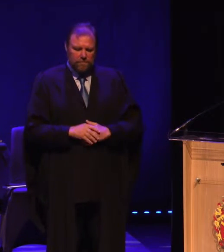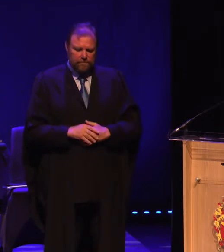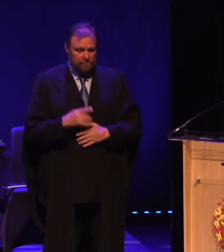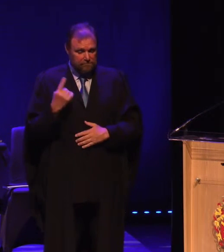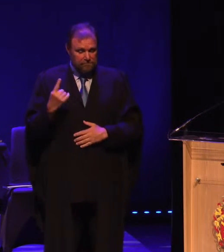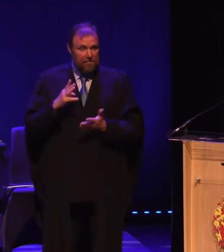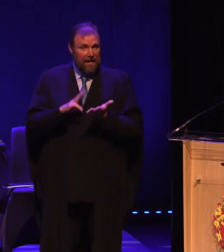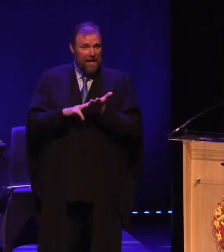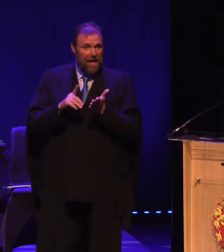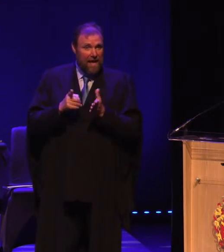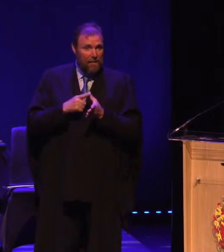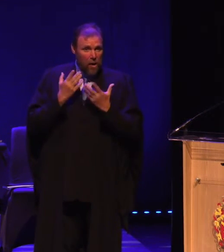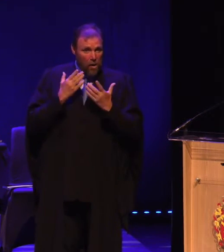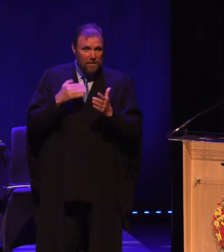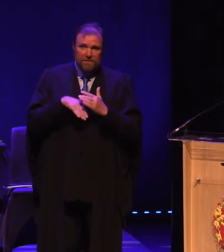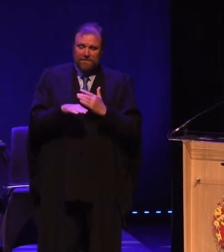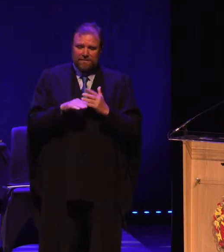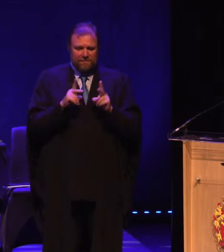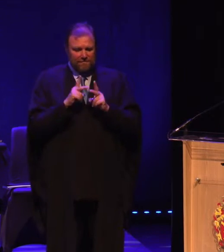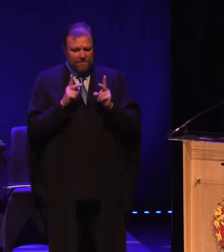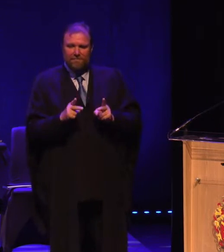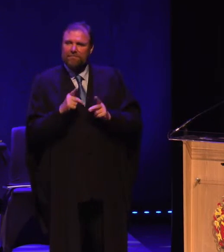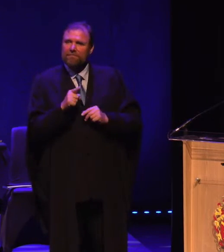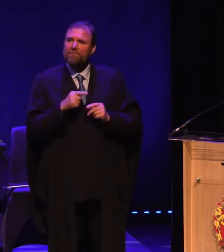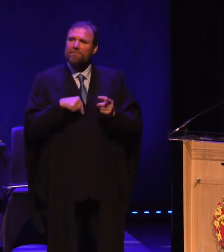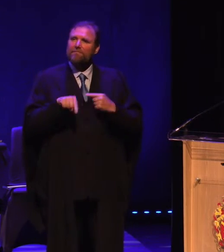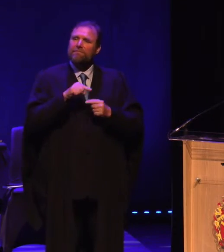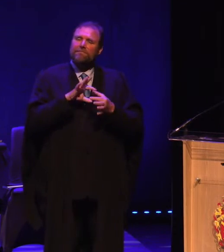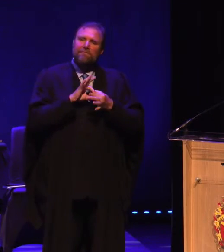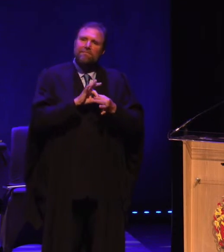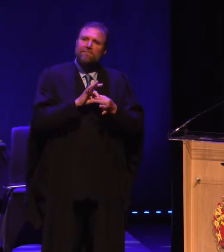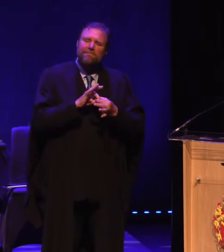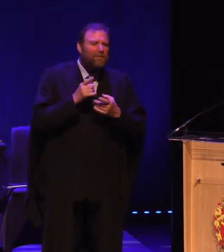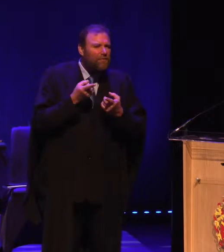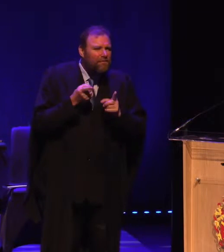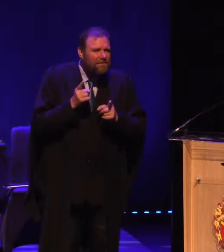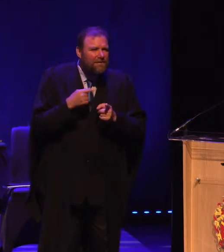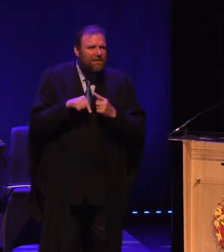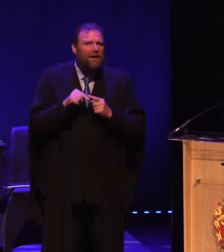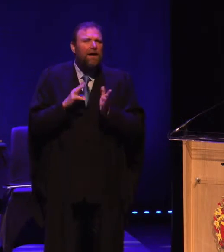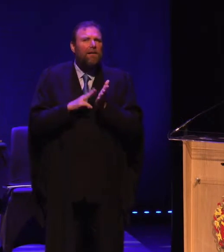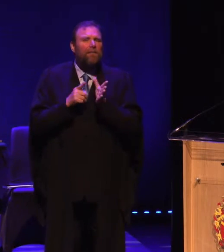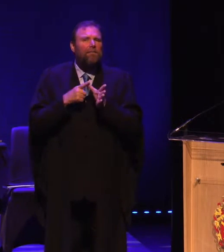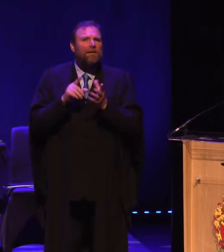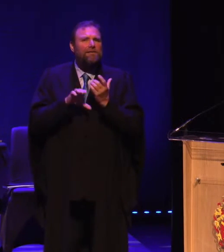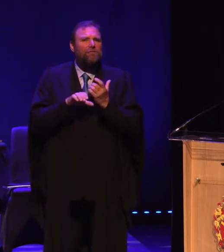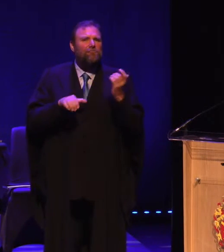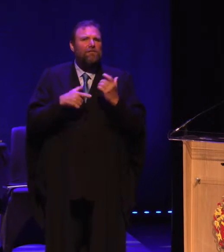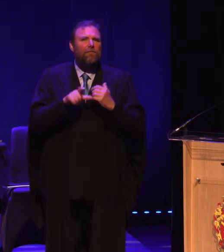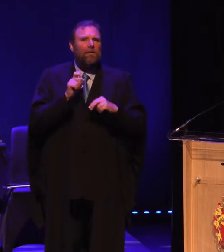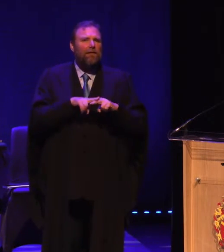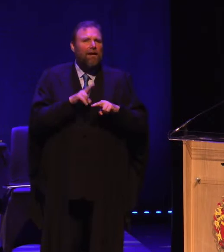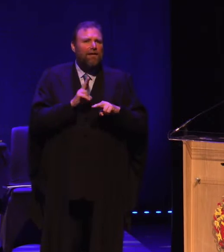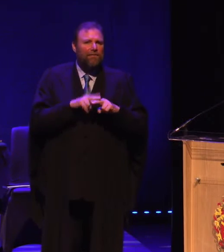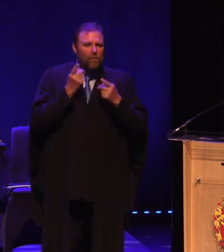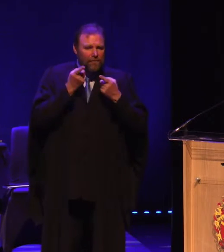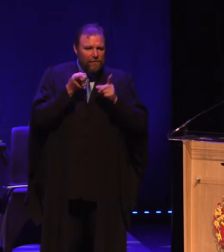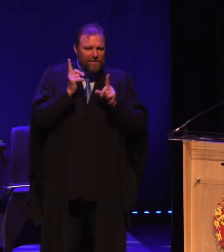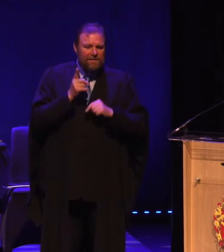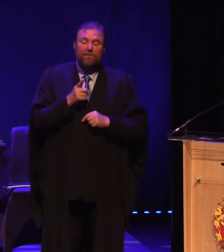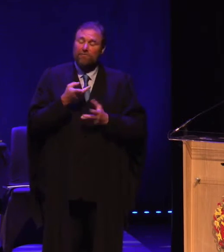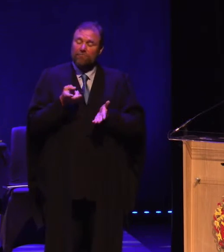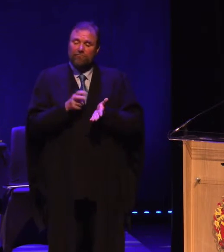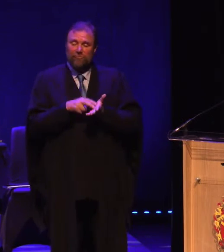Honours in International Relations and French from the University of Aberdeen, a Master's degree in Public Health from Cardiff University. She is a